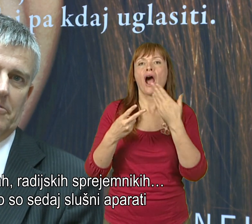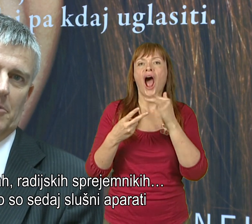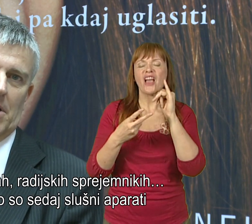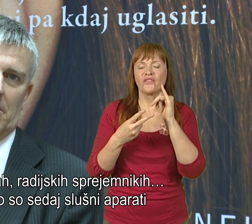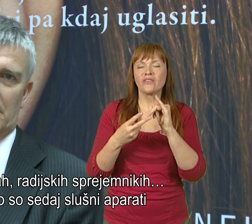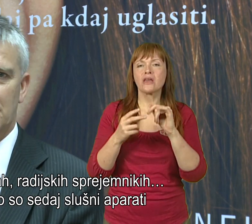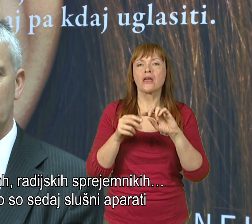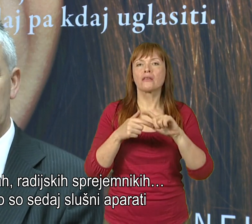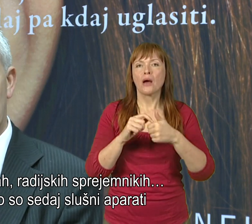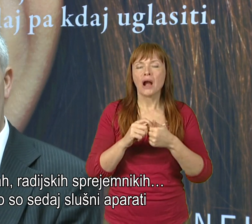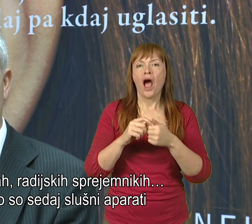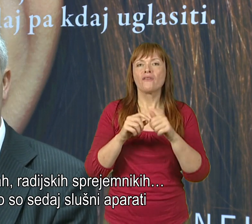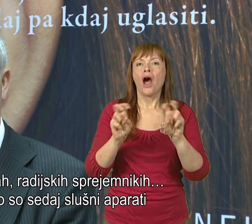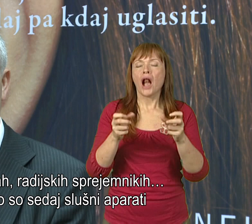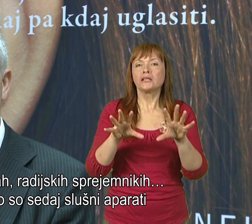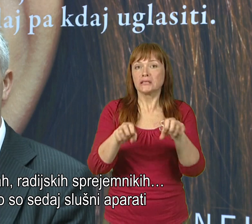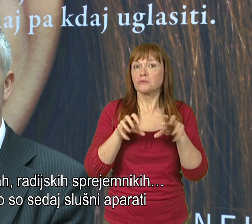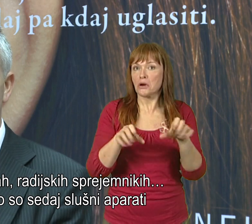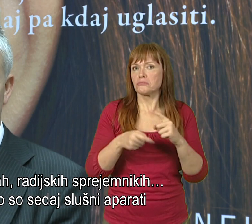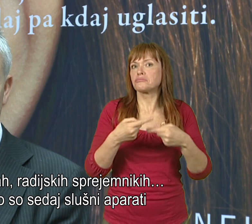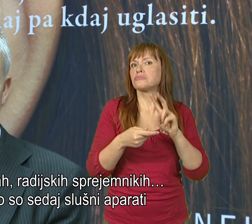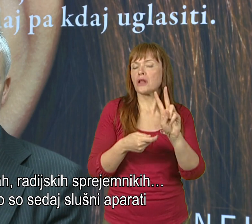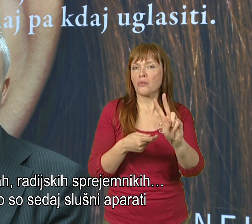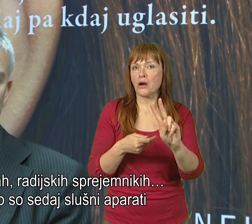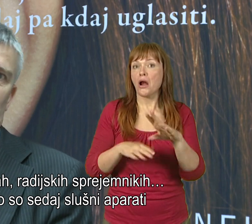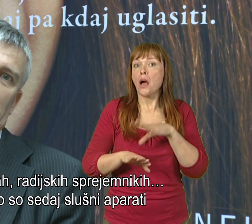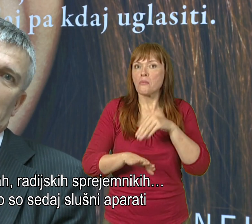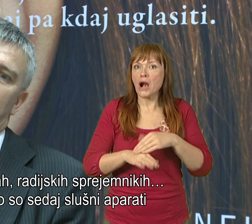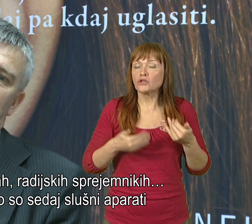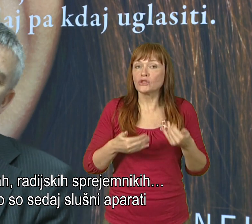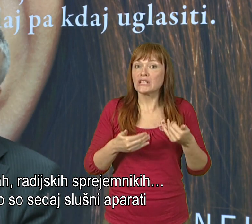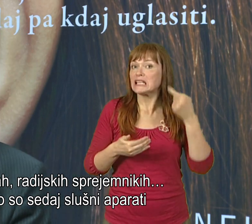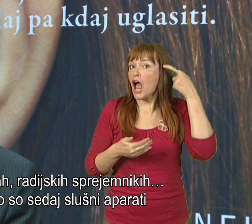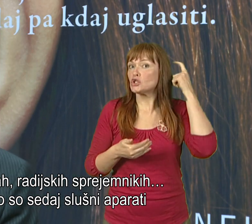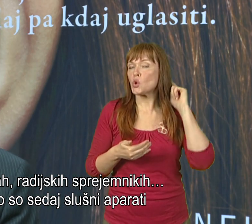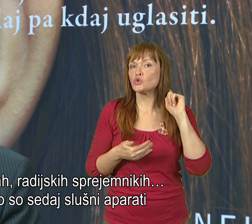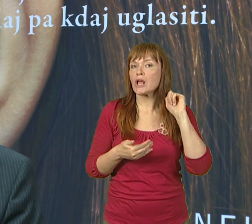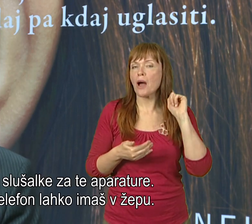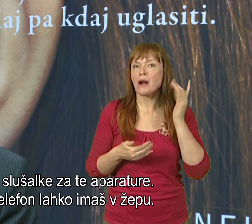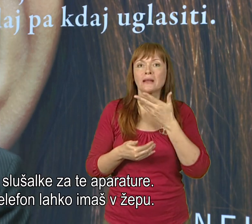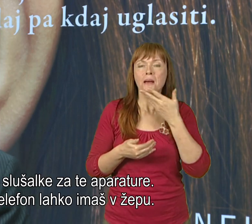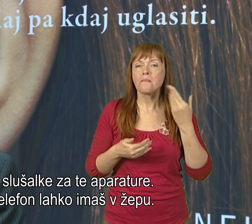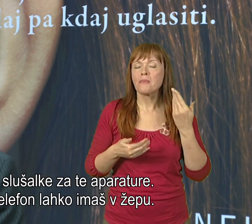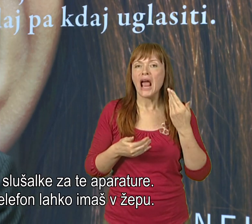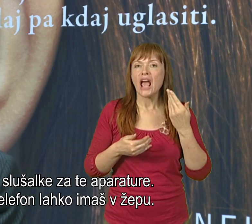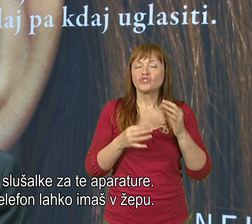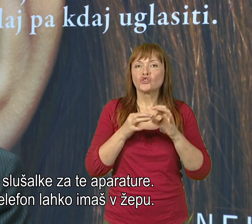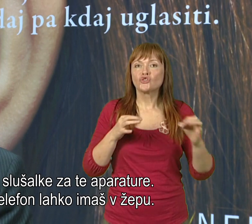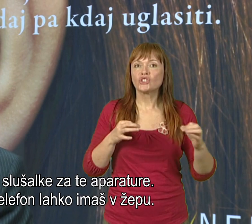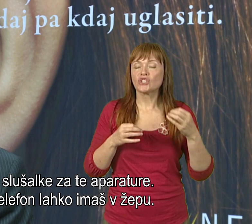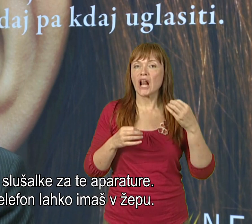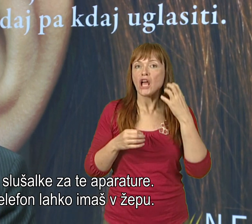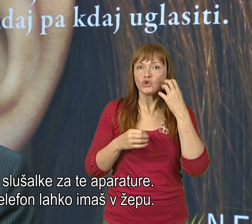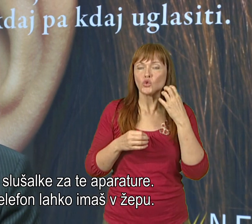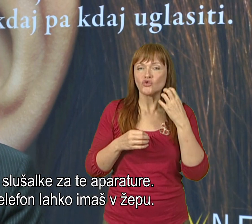televizijah, hi-fi napravah, radijskih sprejemnikih in tako dalje. In praktično so sedaj slušni aparati brezžične slušalke za